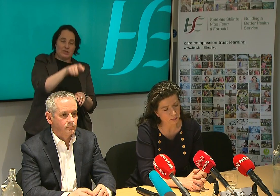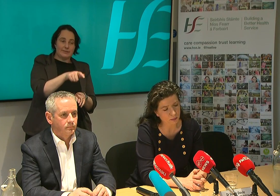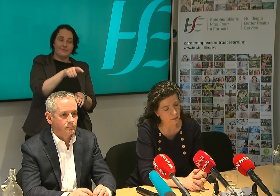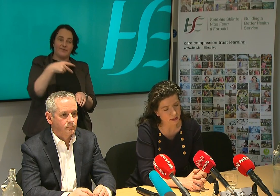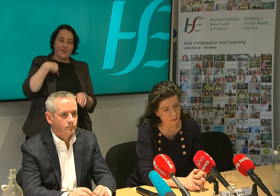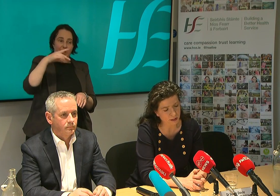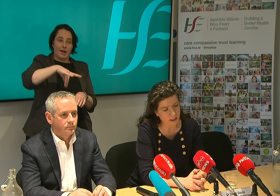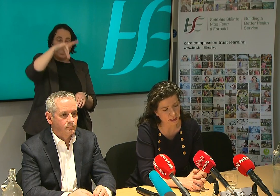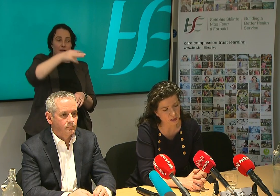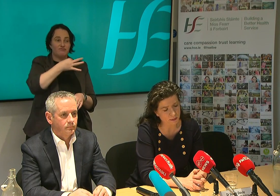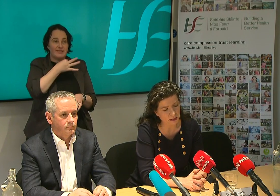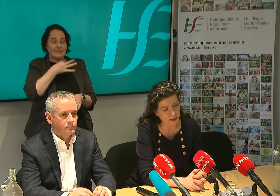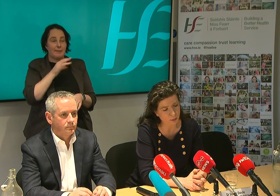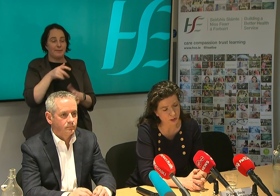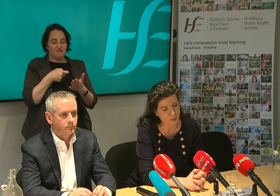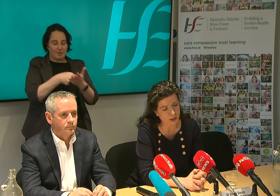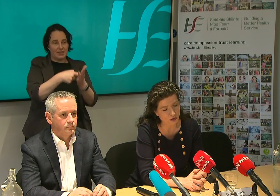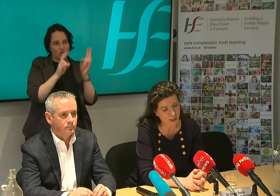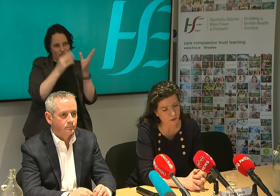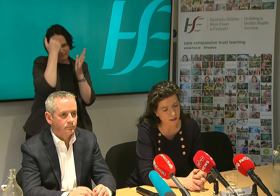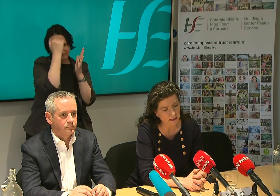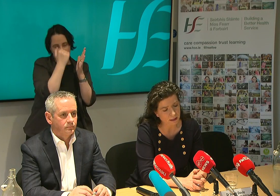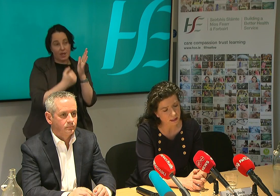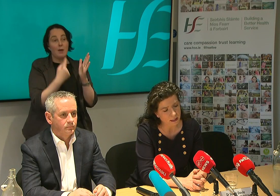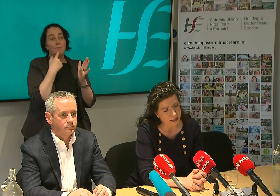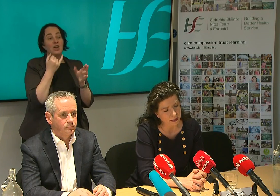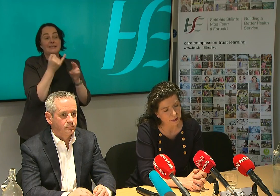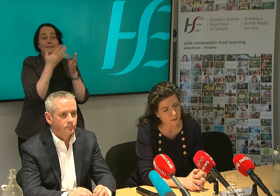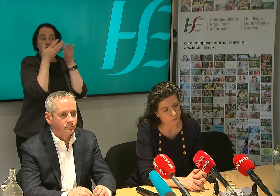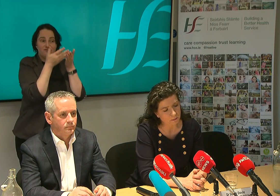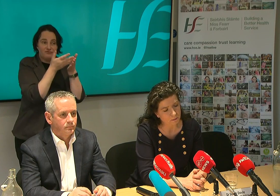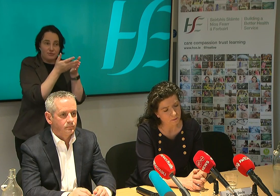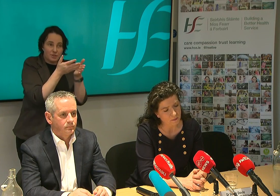there may be some recommendations made at that point, but in general,